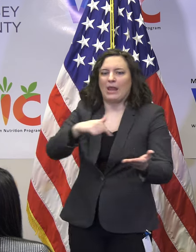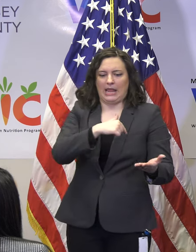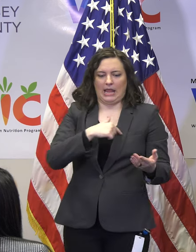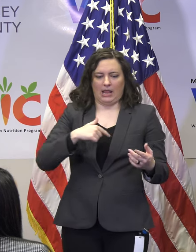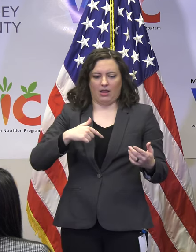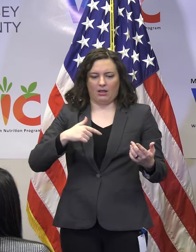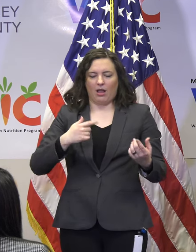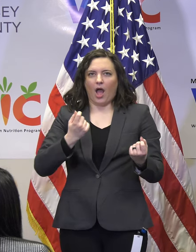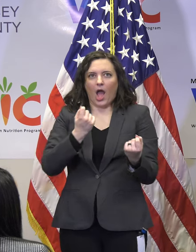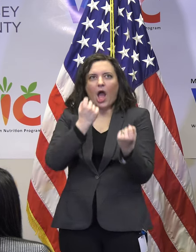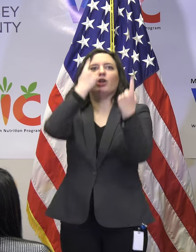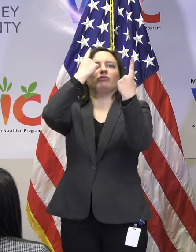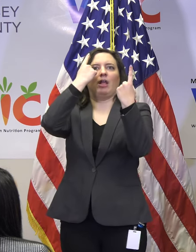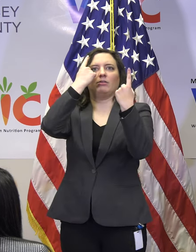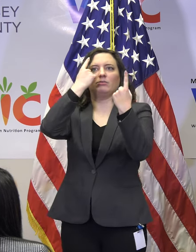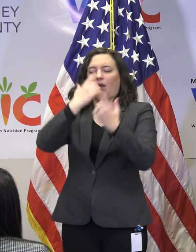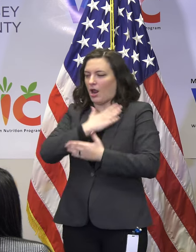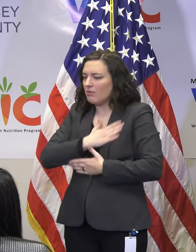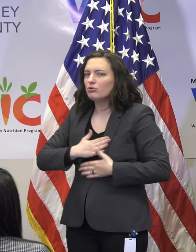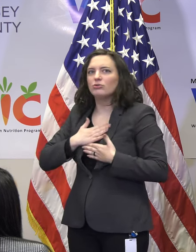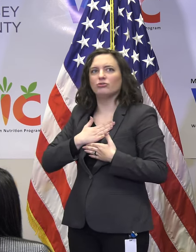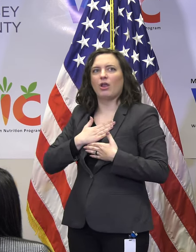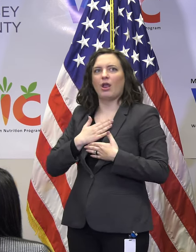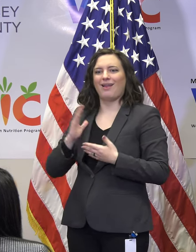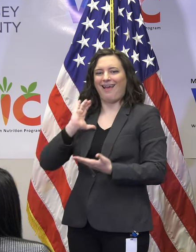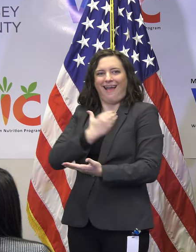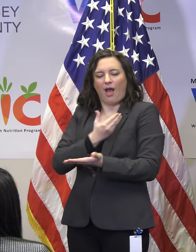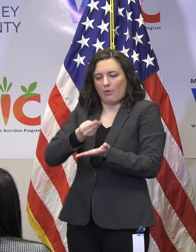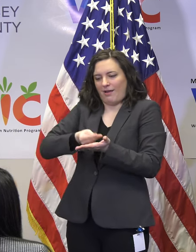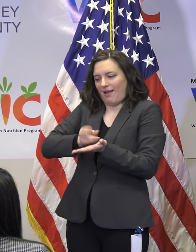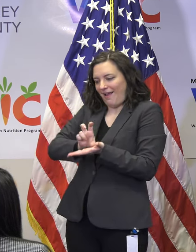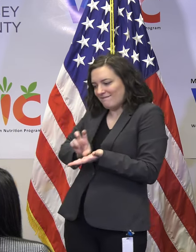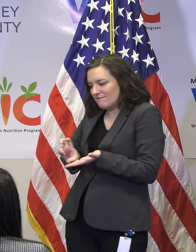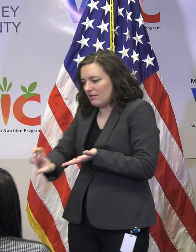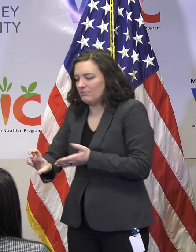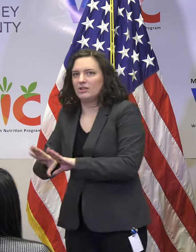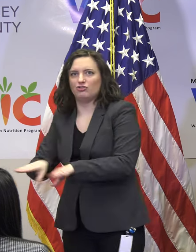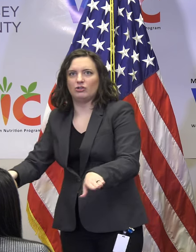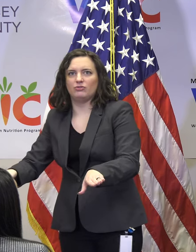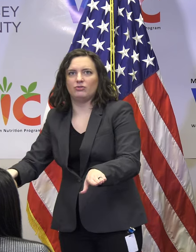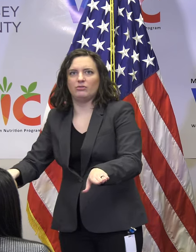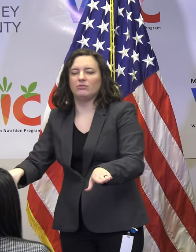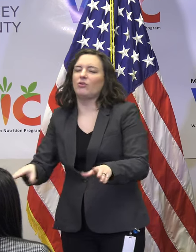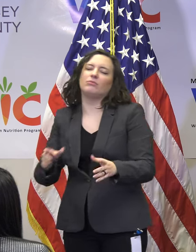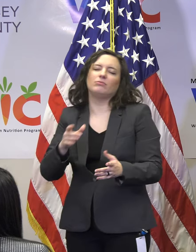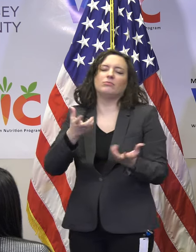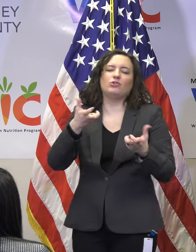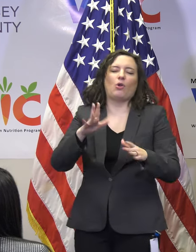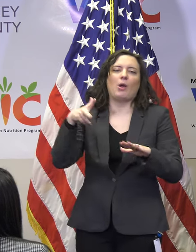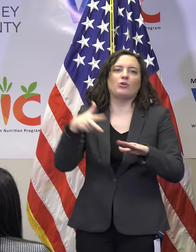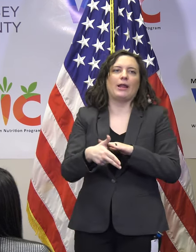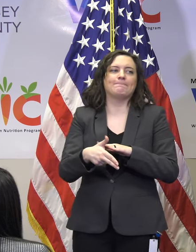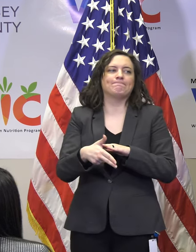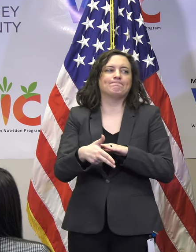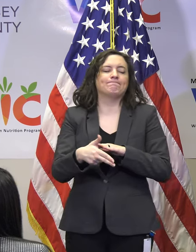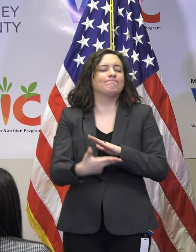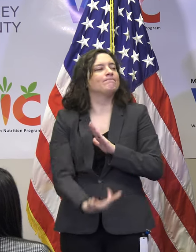appreciation for the importance of investing in children at an early age. So again, thank you very much for everything you're